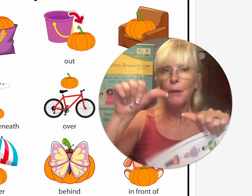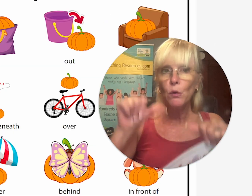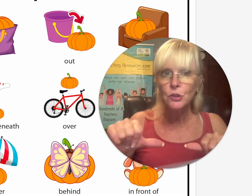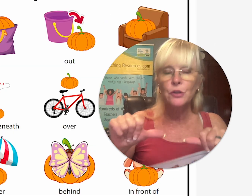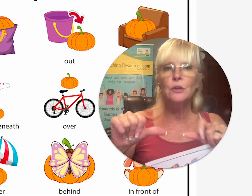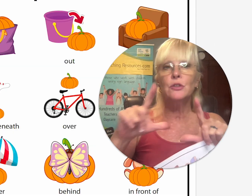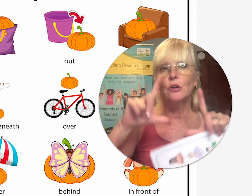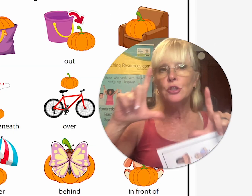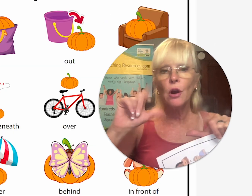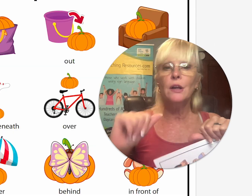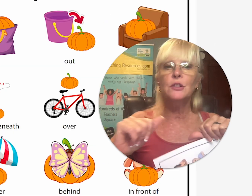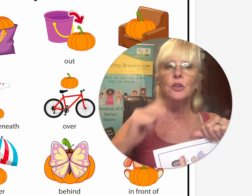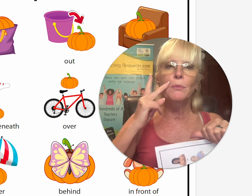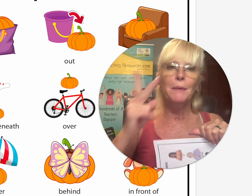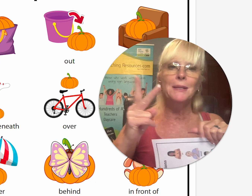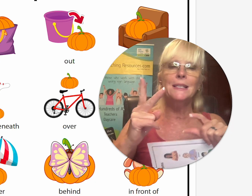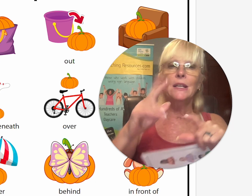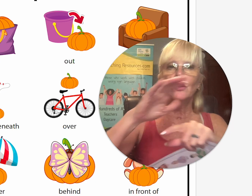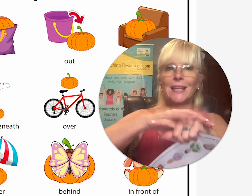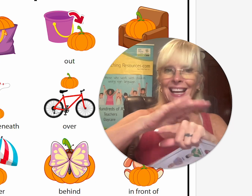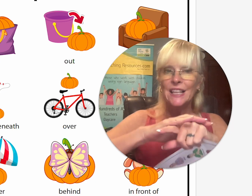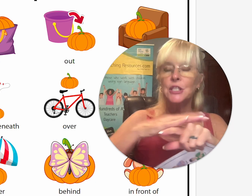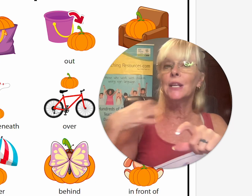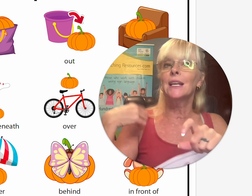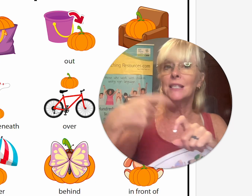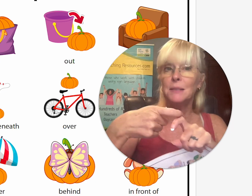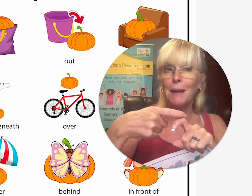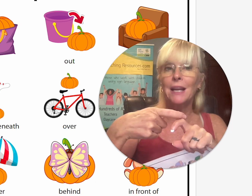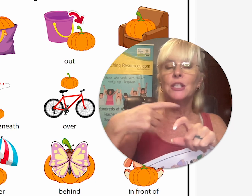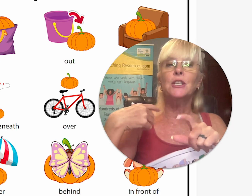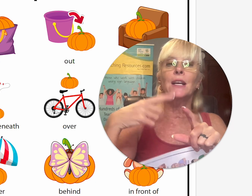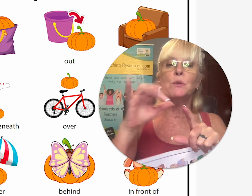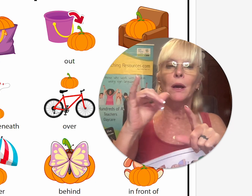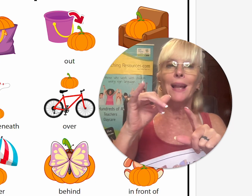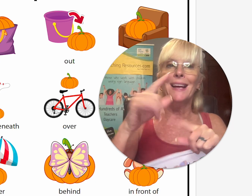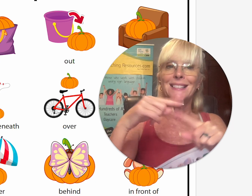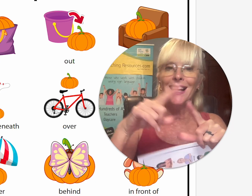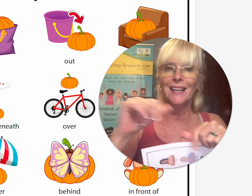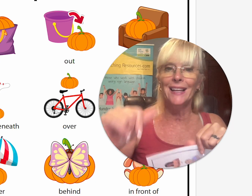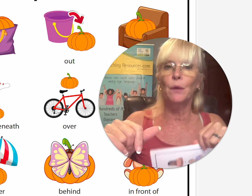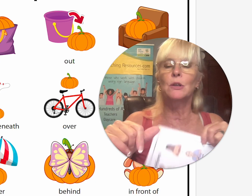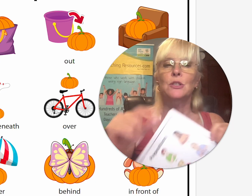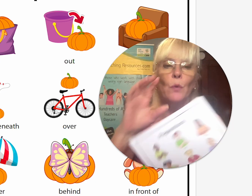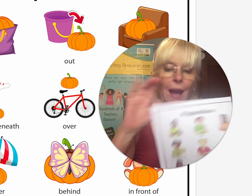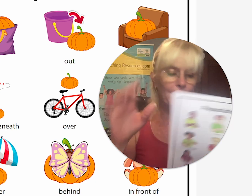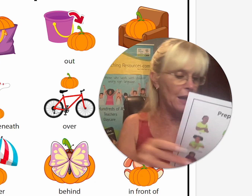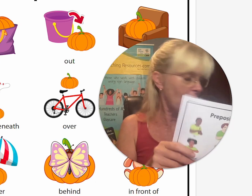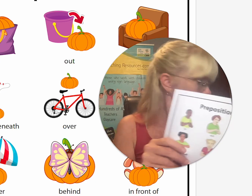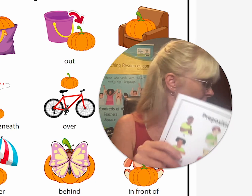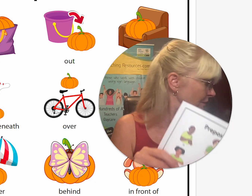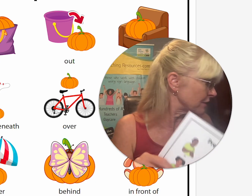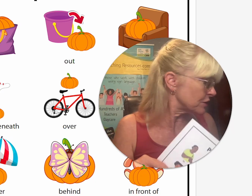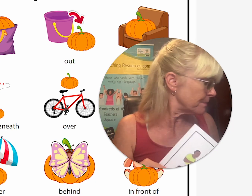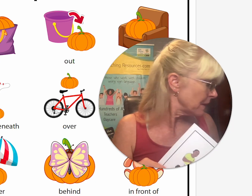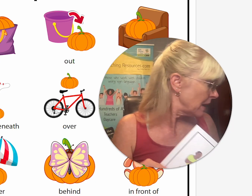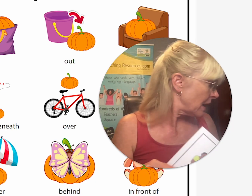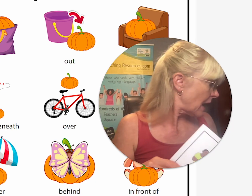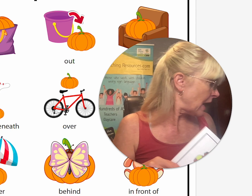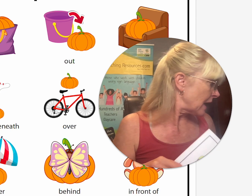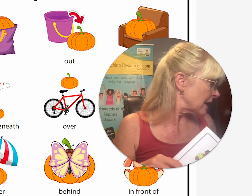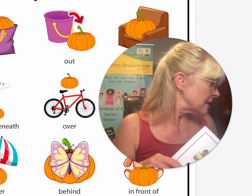these posters or charts, you'll be able to see they're in English, again in Spanish, as well as sign language. We have the icon